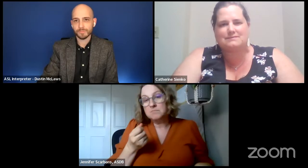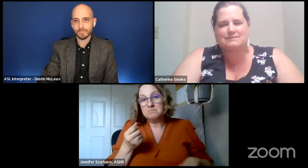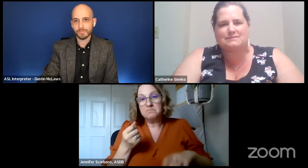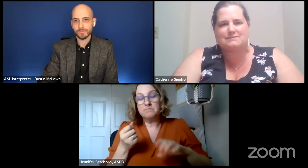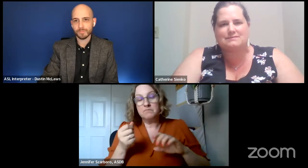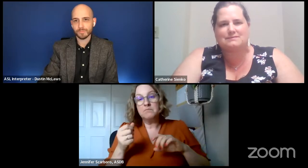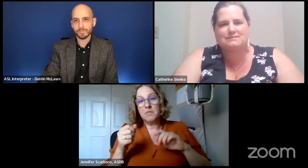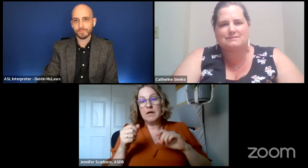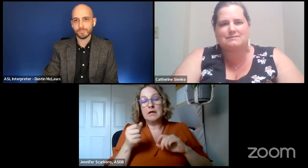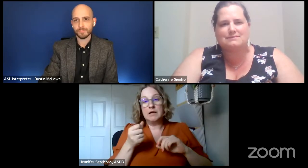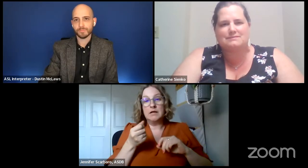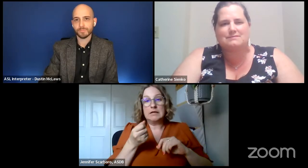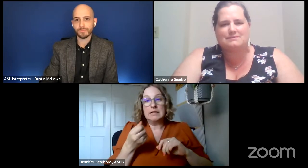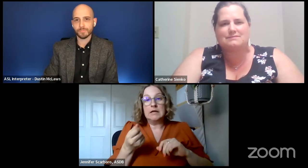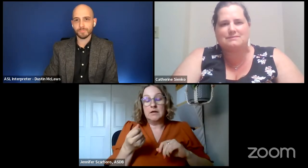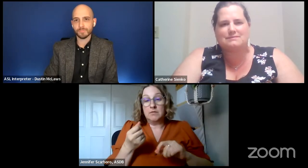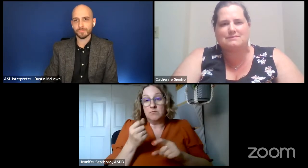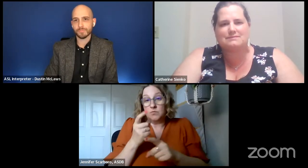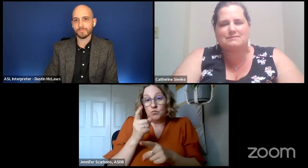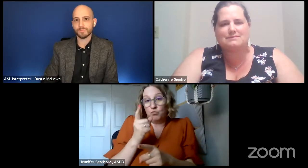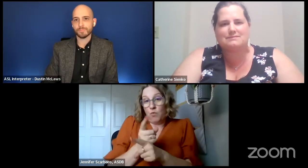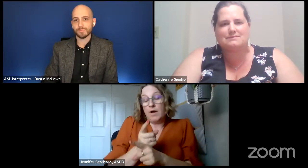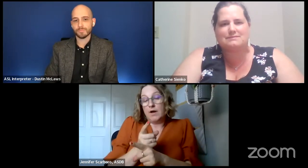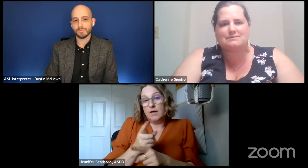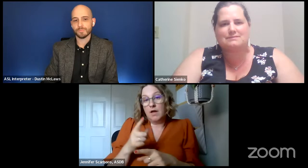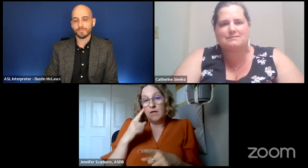So let's see. I think that